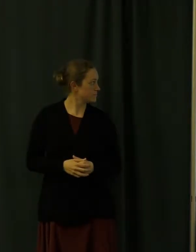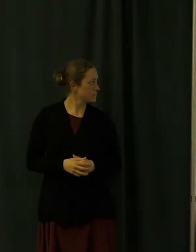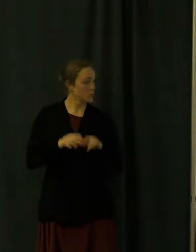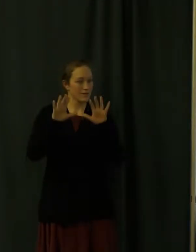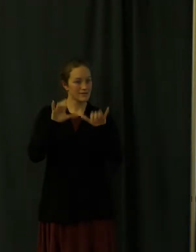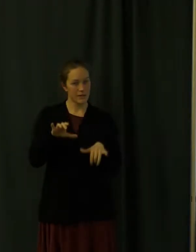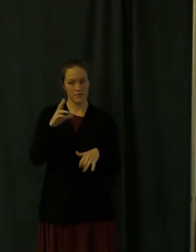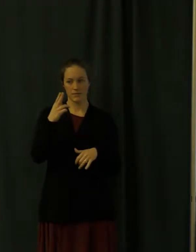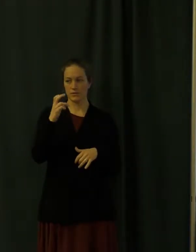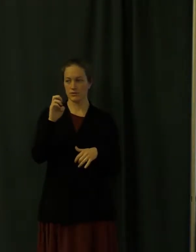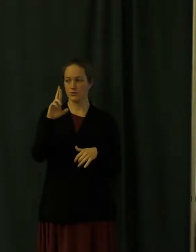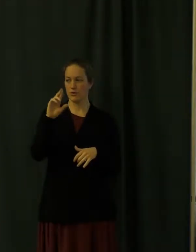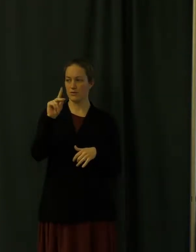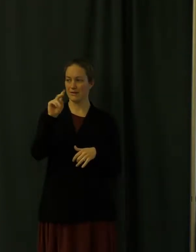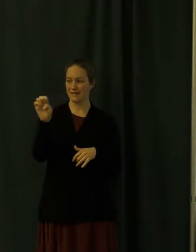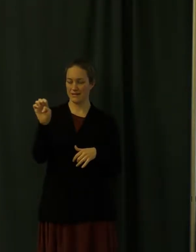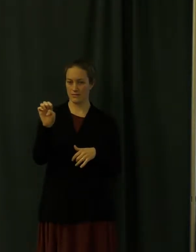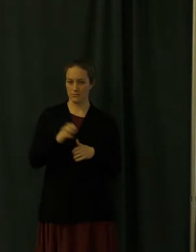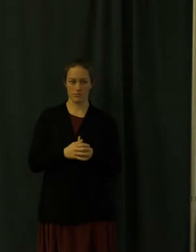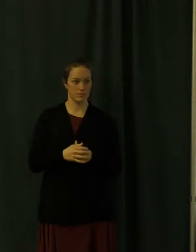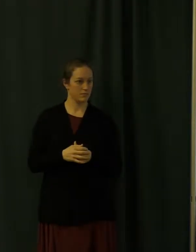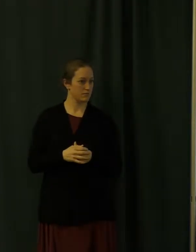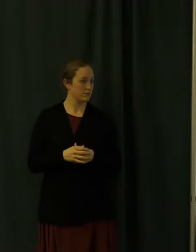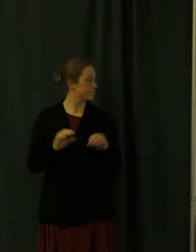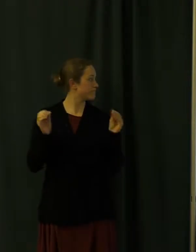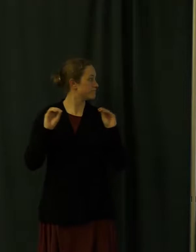Cherokee. Oh, nope.